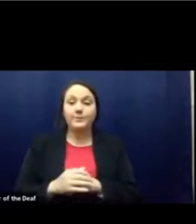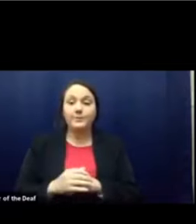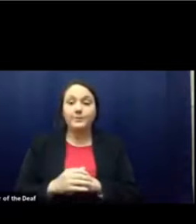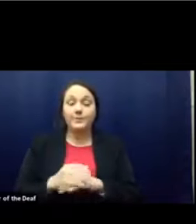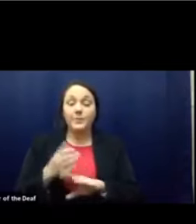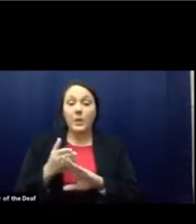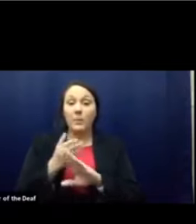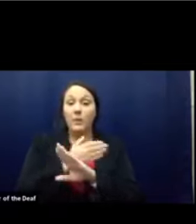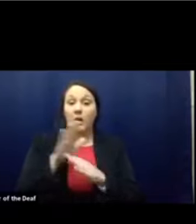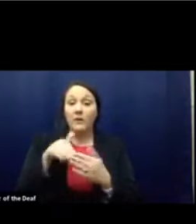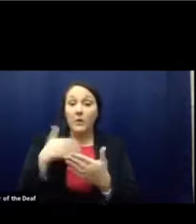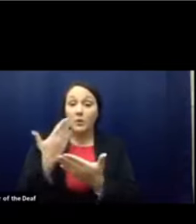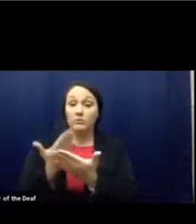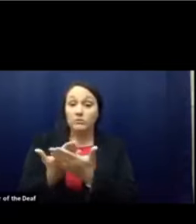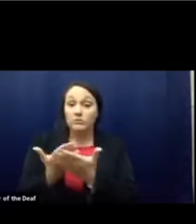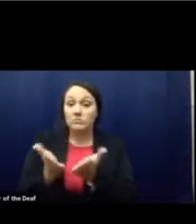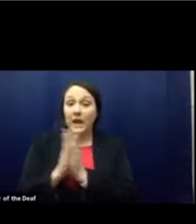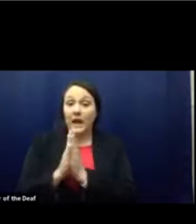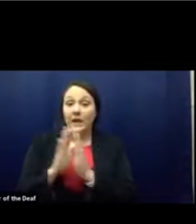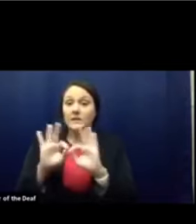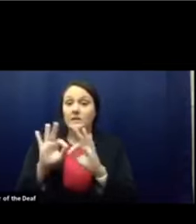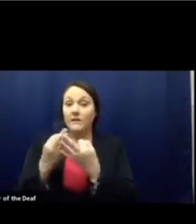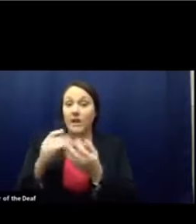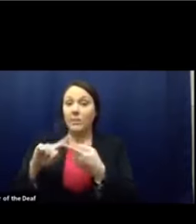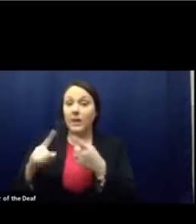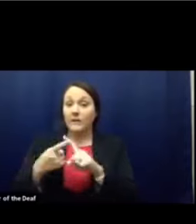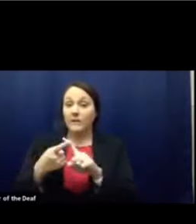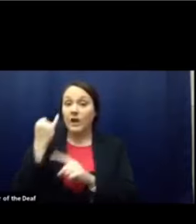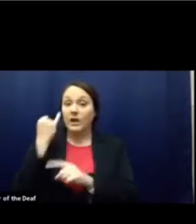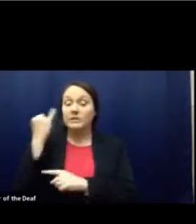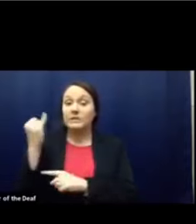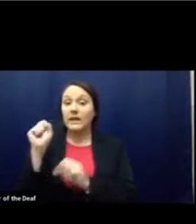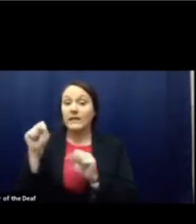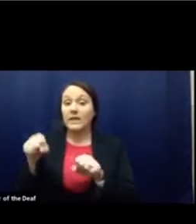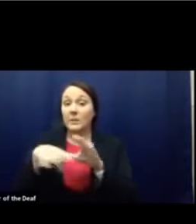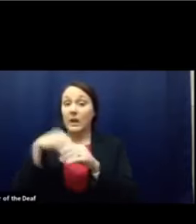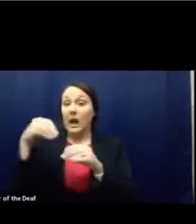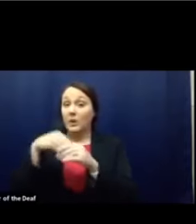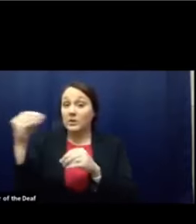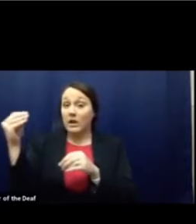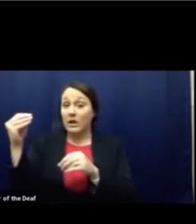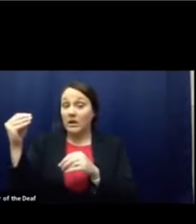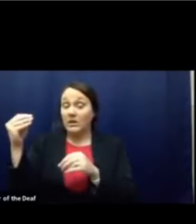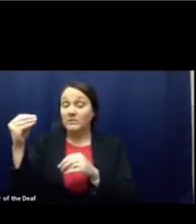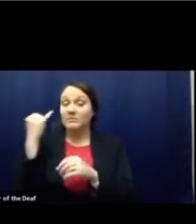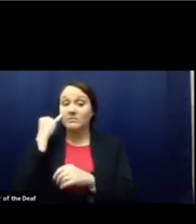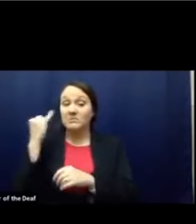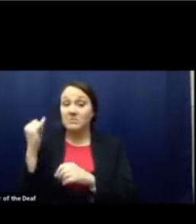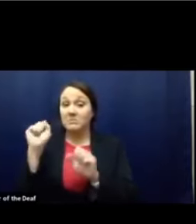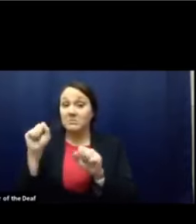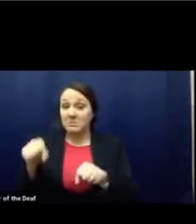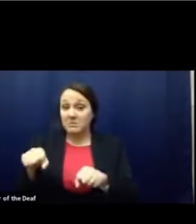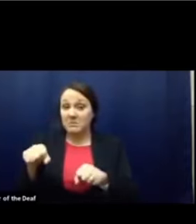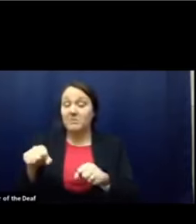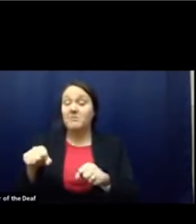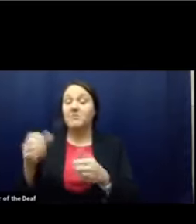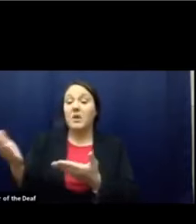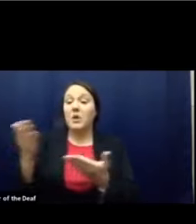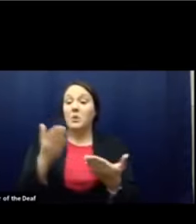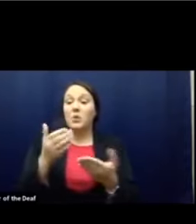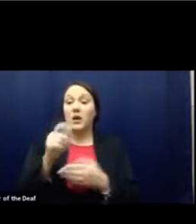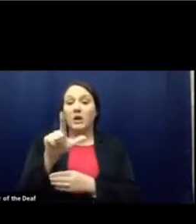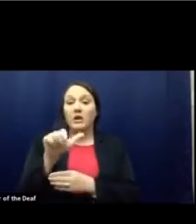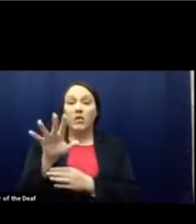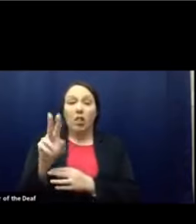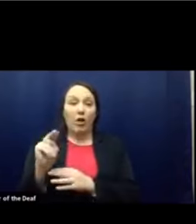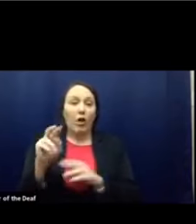Before you arrive, ask your family or friends if the gathering can be held outside. If so, bring a couple of lawn chairs so you can ensure you